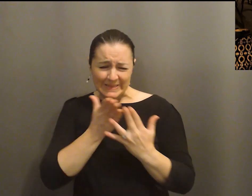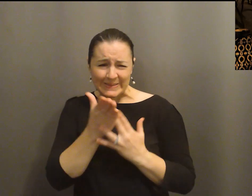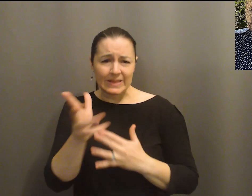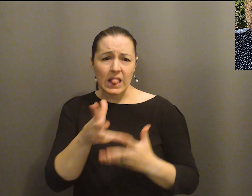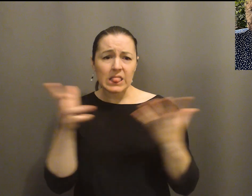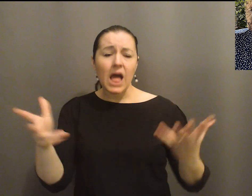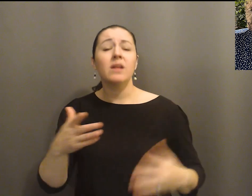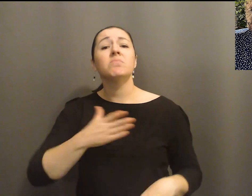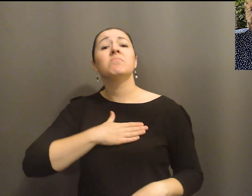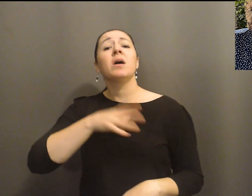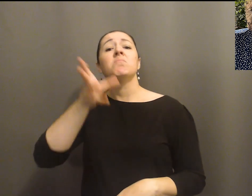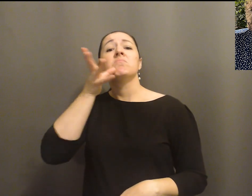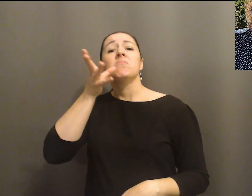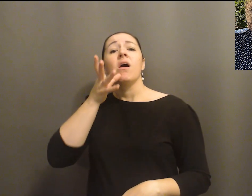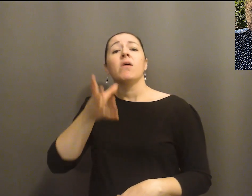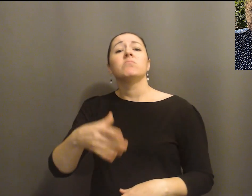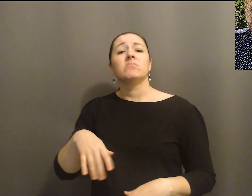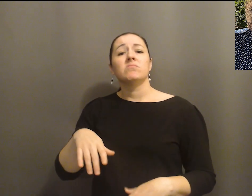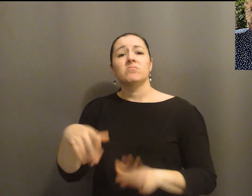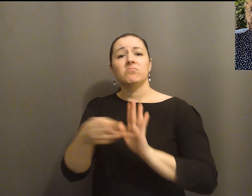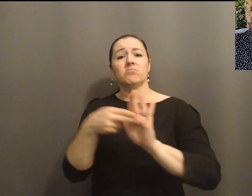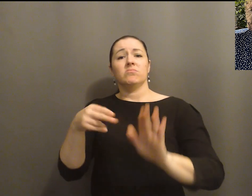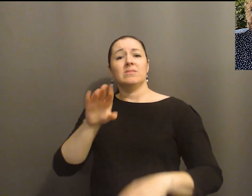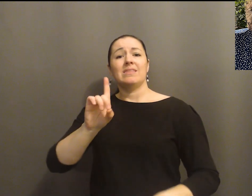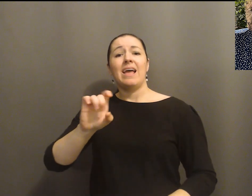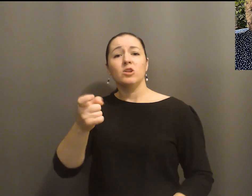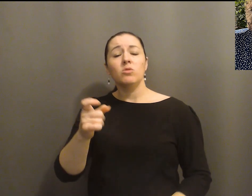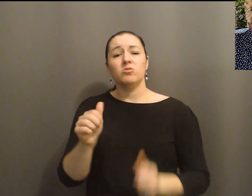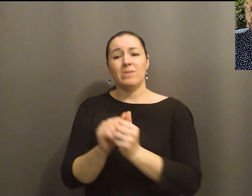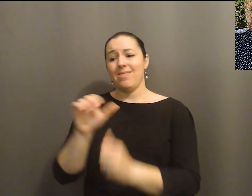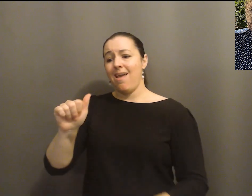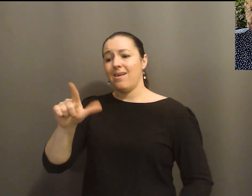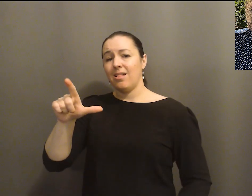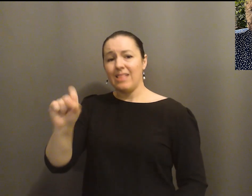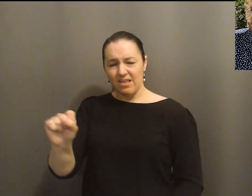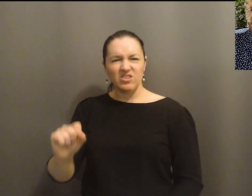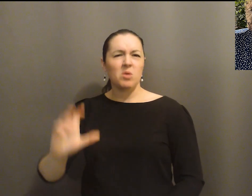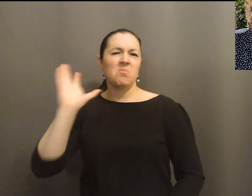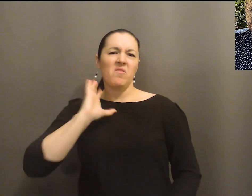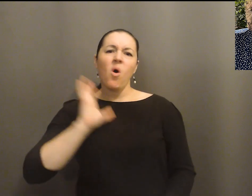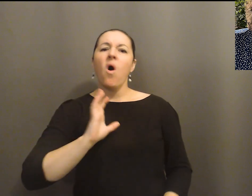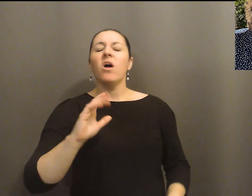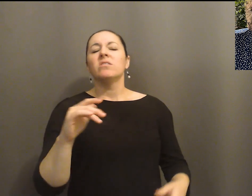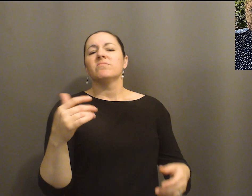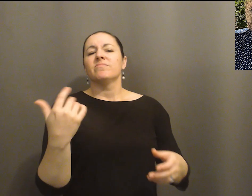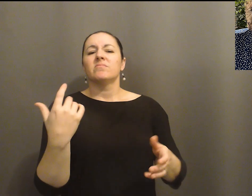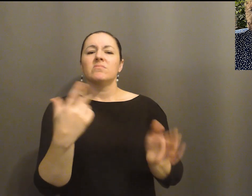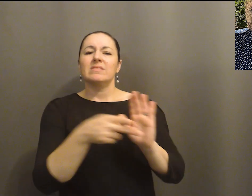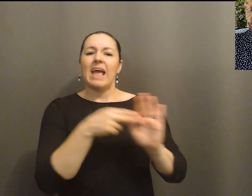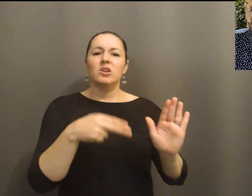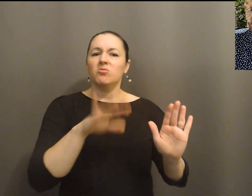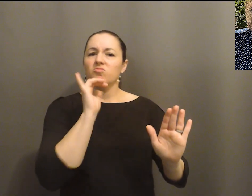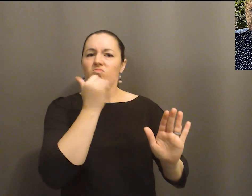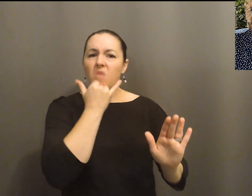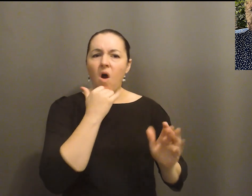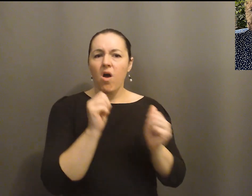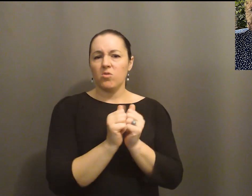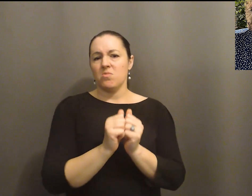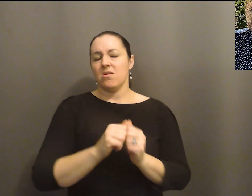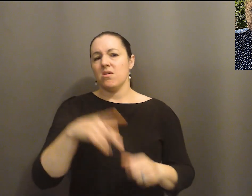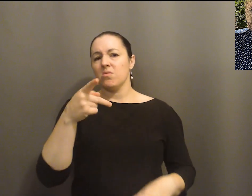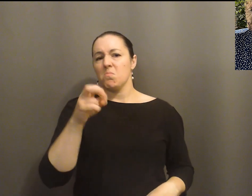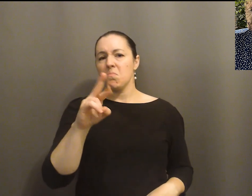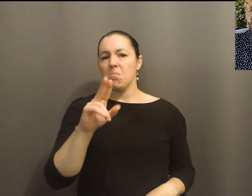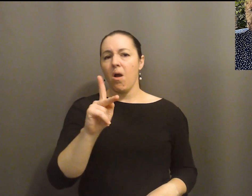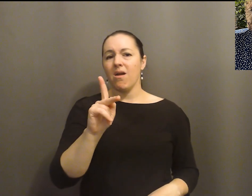My mom was diagnosed With ALS She was misdiagnosed With Parkinson's And some other things So we